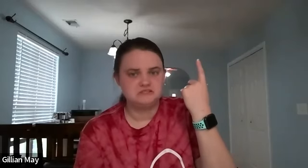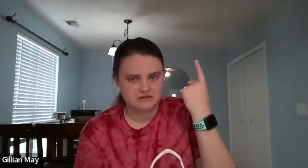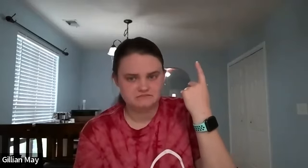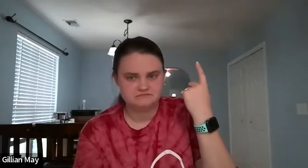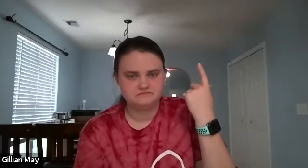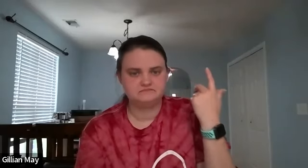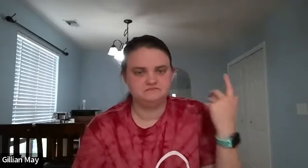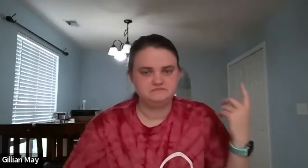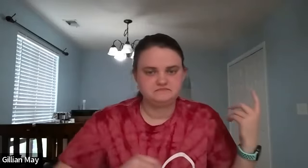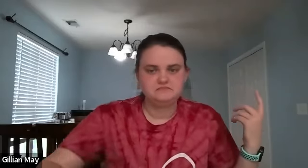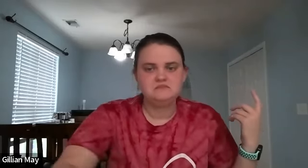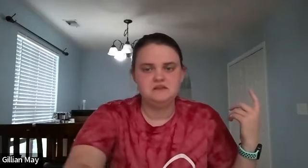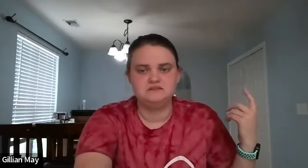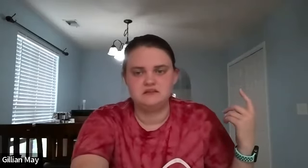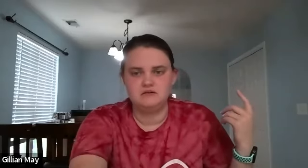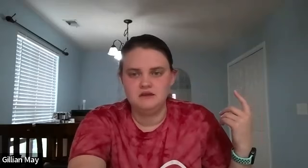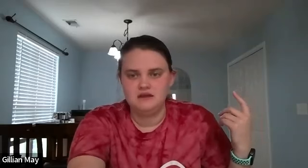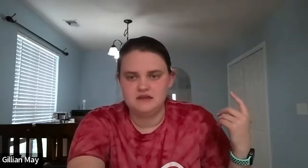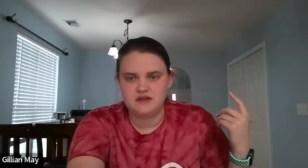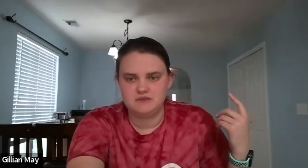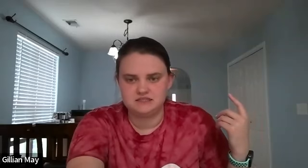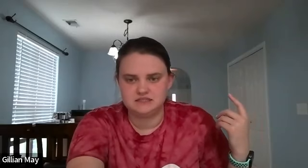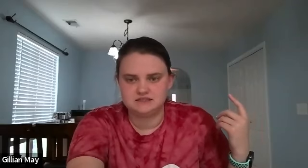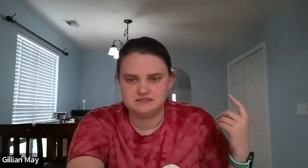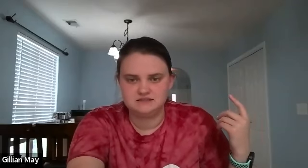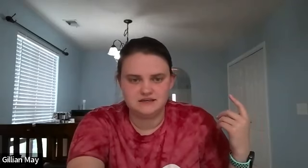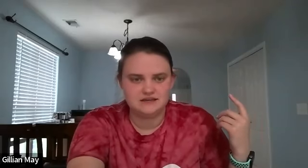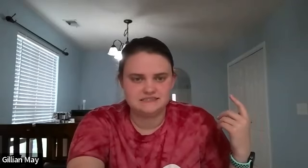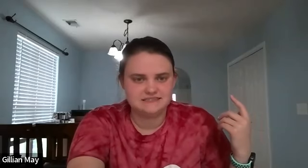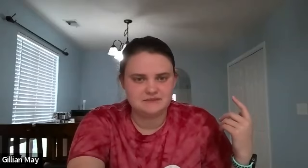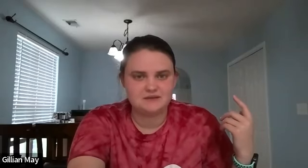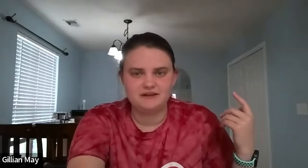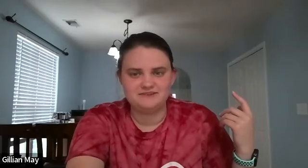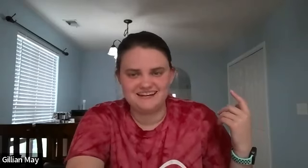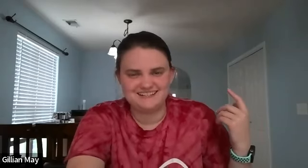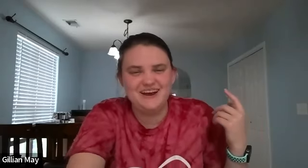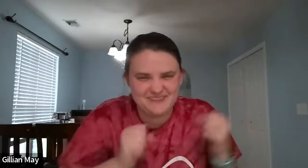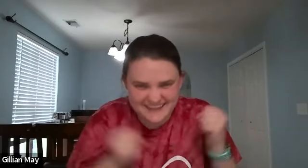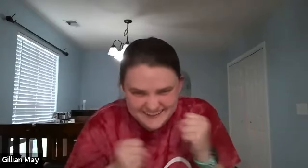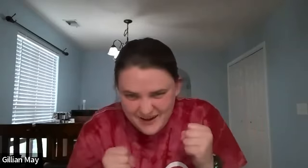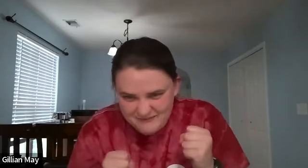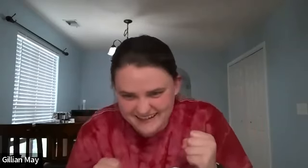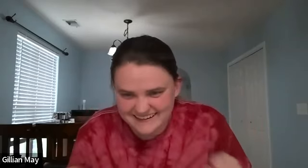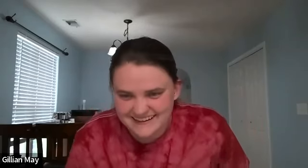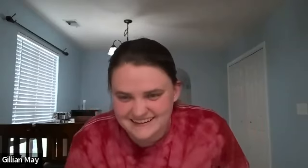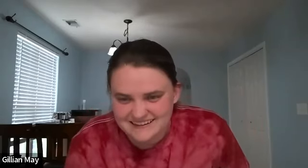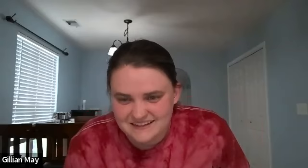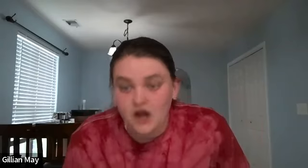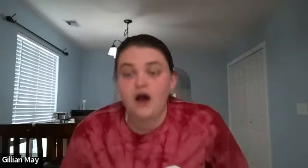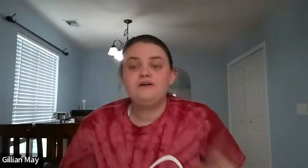understand. So if that makes sense. I see you typing. I'm waiting for the next one. I'm like, I'm ready.